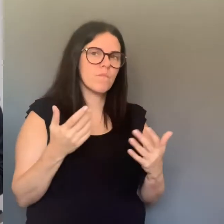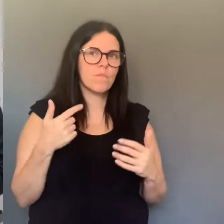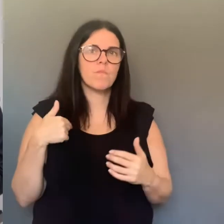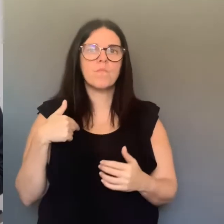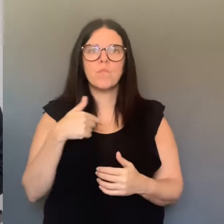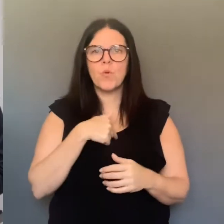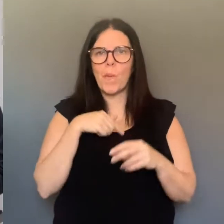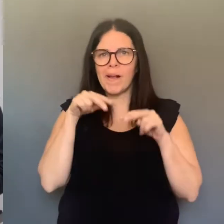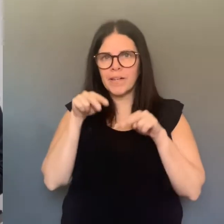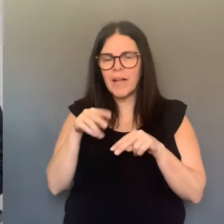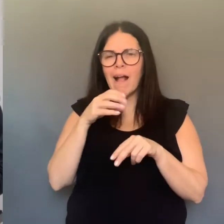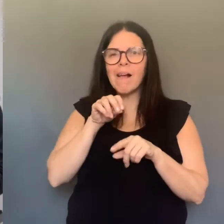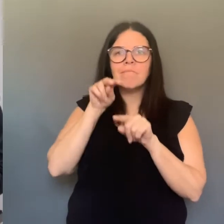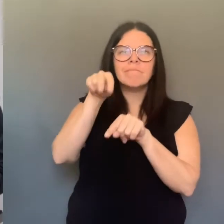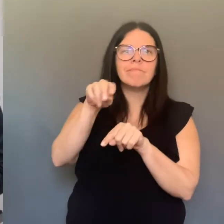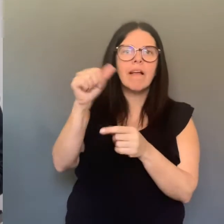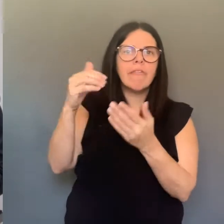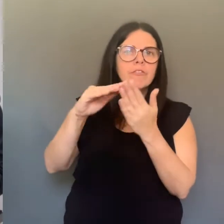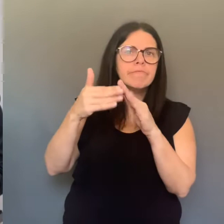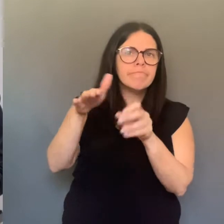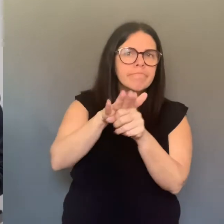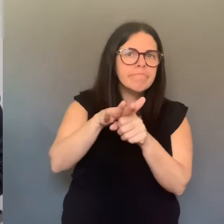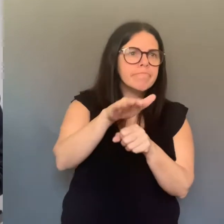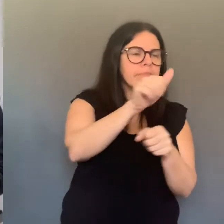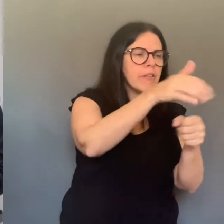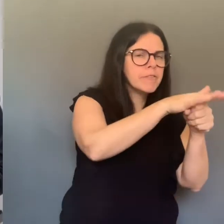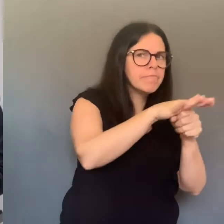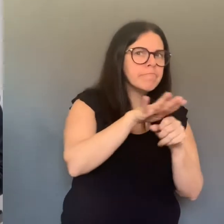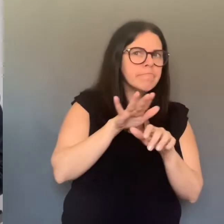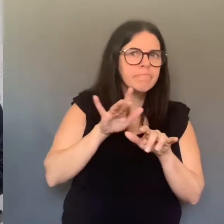I hate to use the term snitch line, so to speak, here for Windsor?